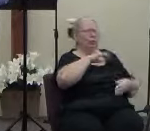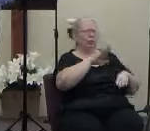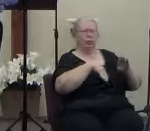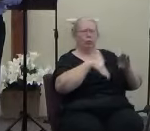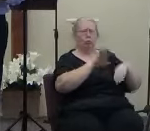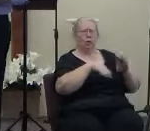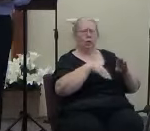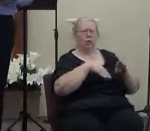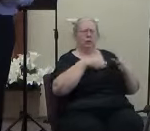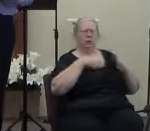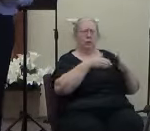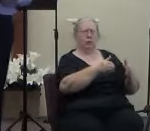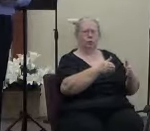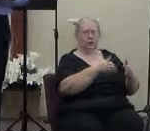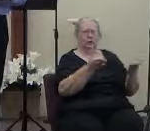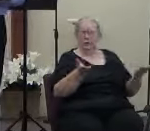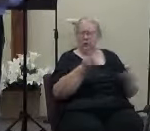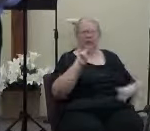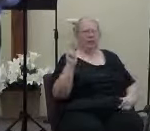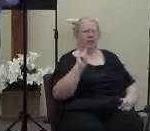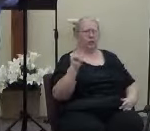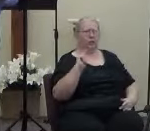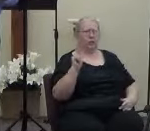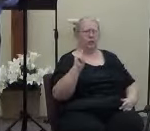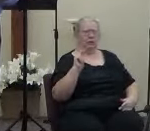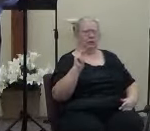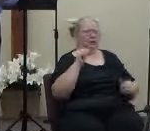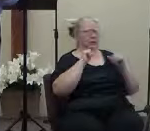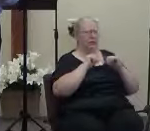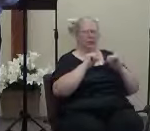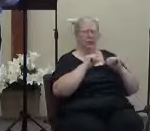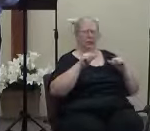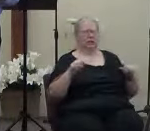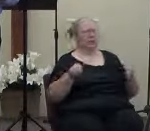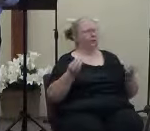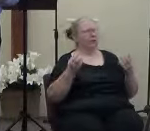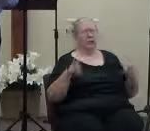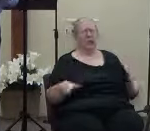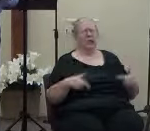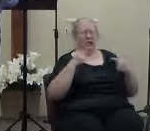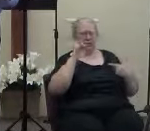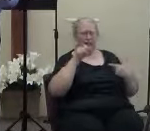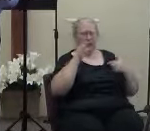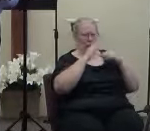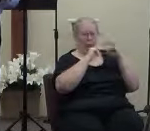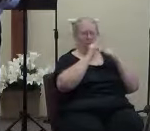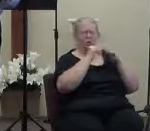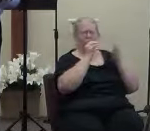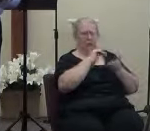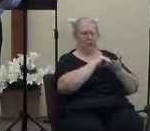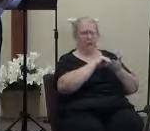it's limitless. The houses, the dwellings that need restored. We'll never run out of work. God will make sure of